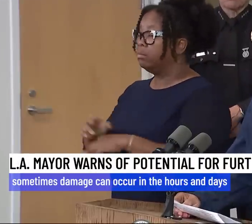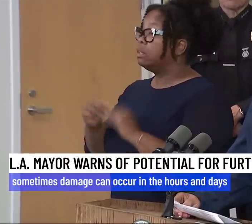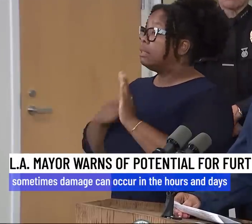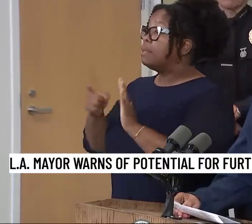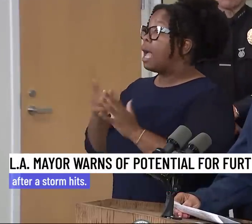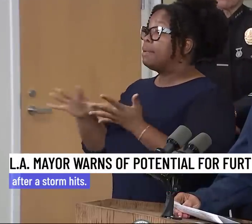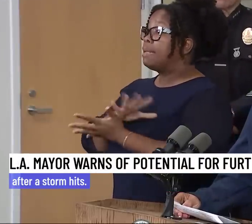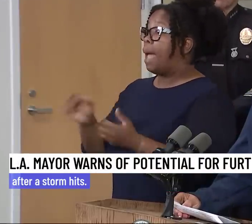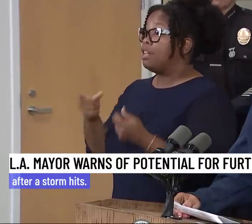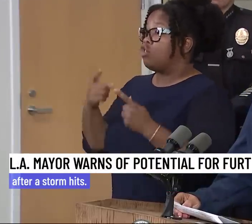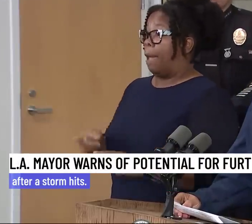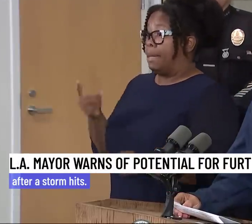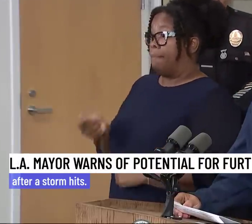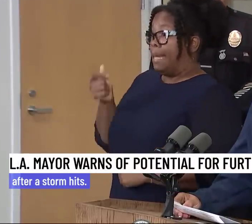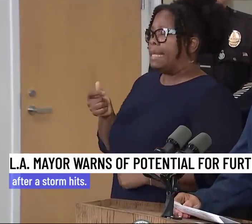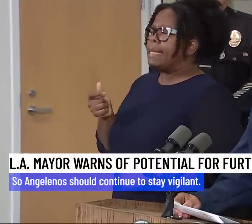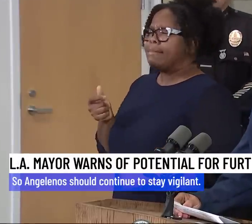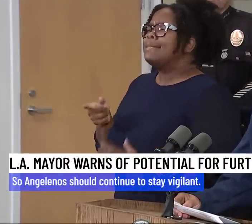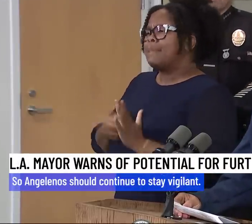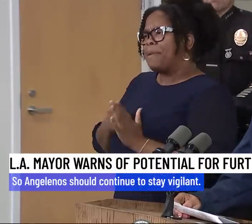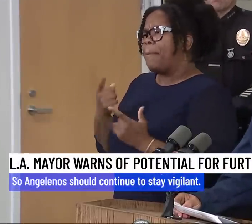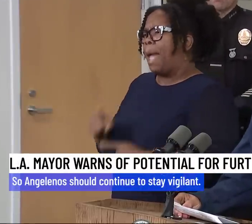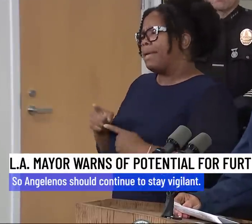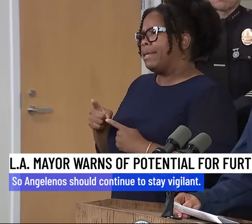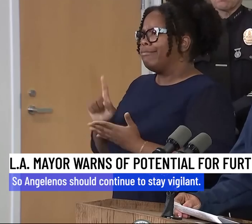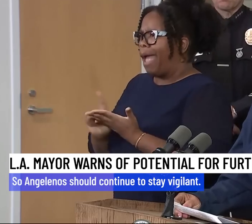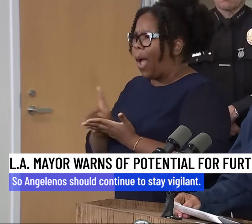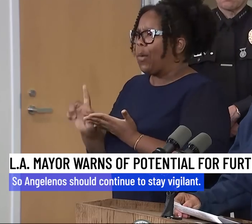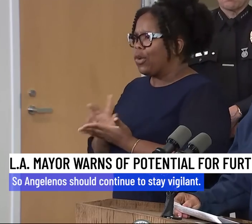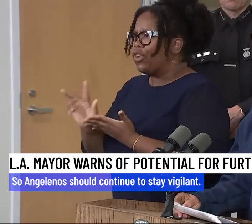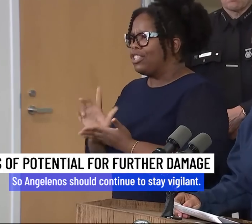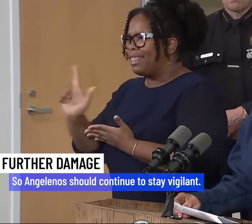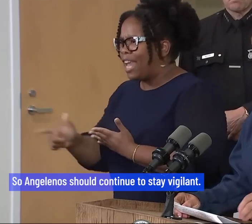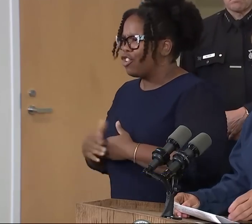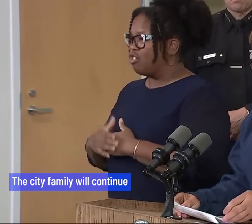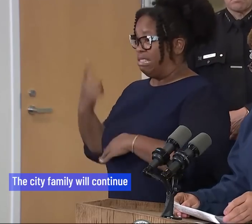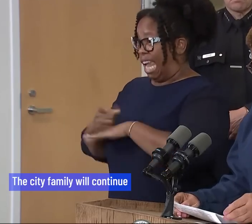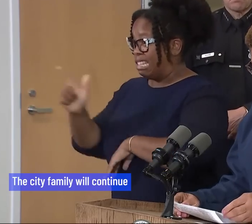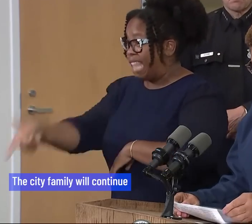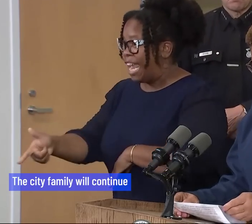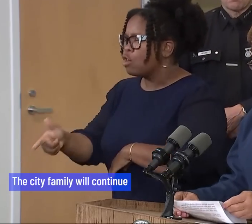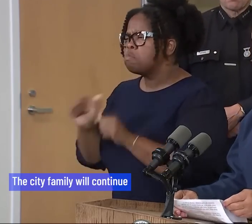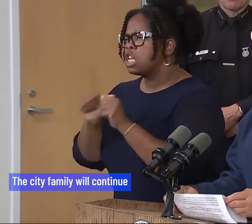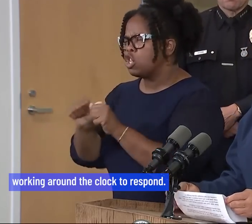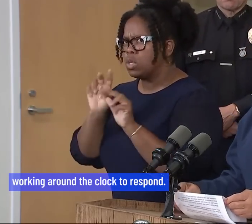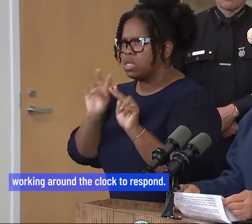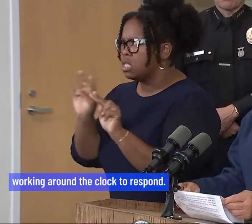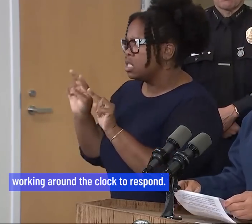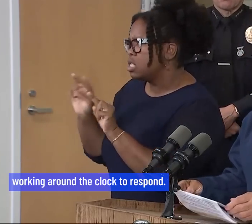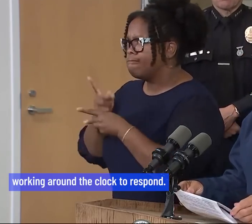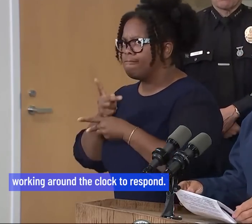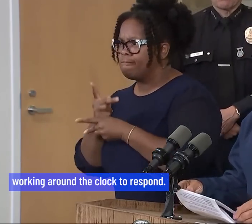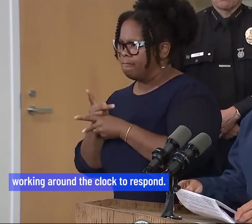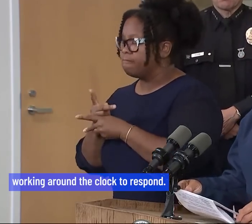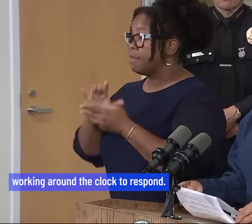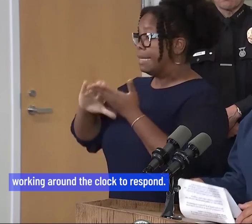hours and days after a storm hits, so Angelenos should continue to stay vigilant. The city family will continue working